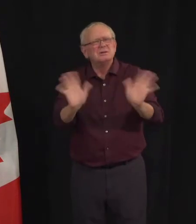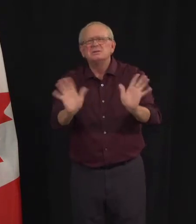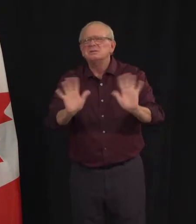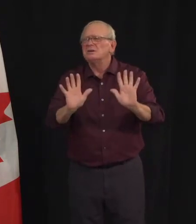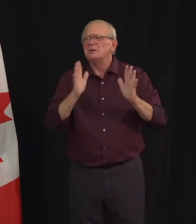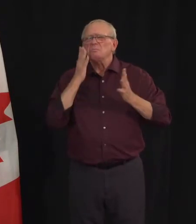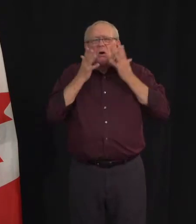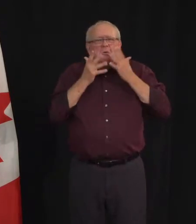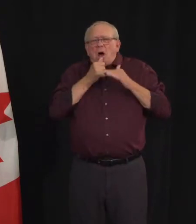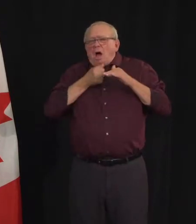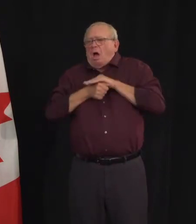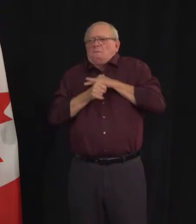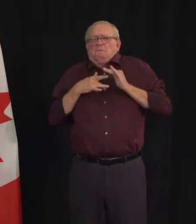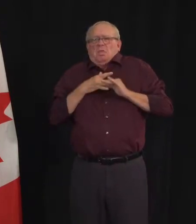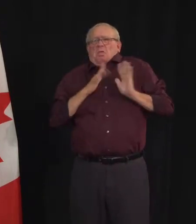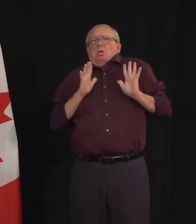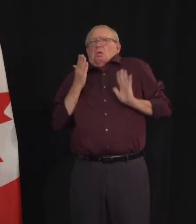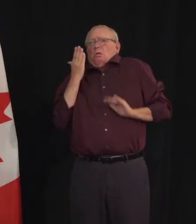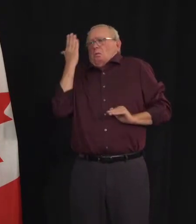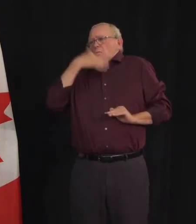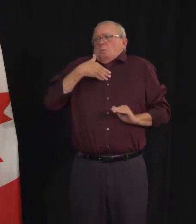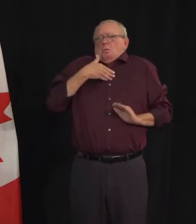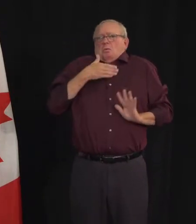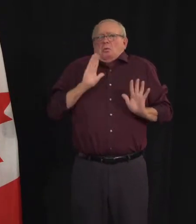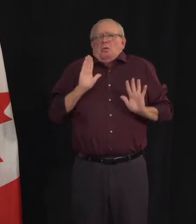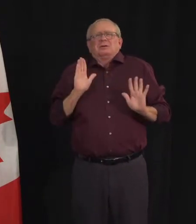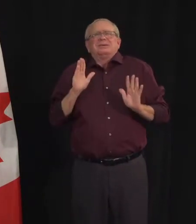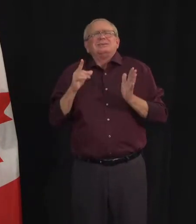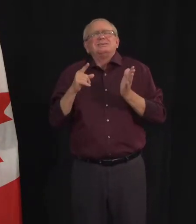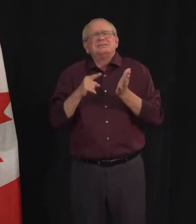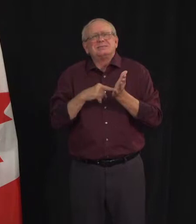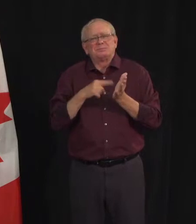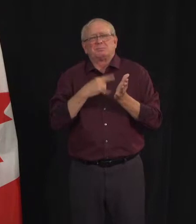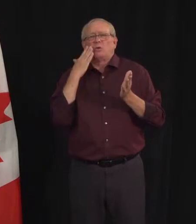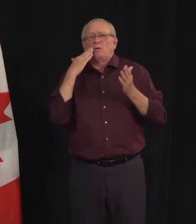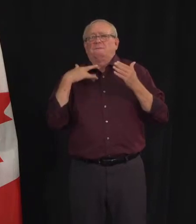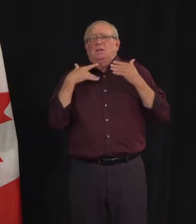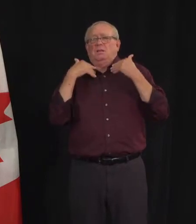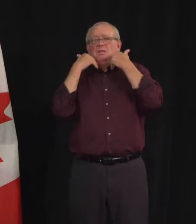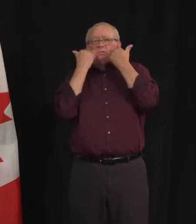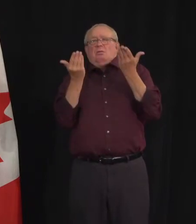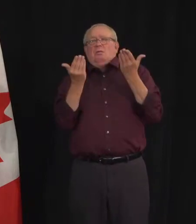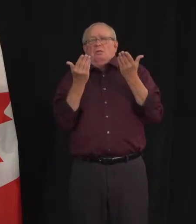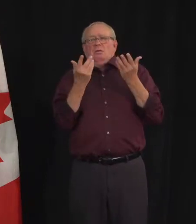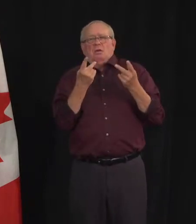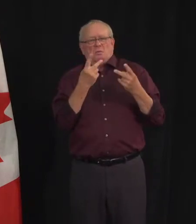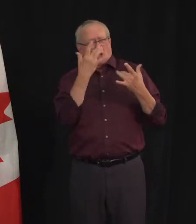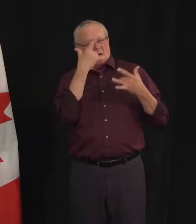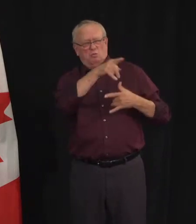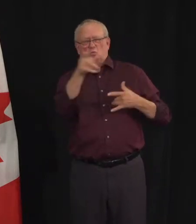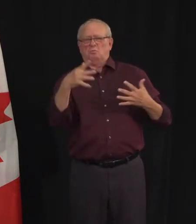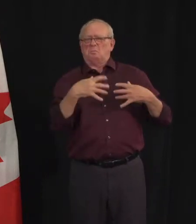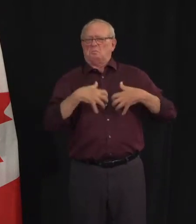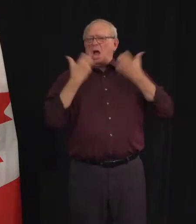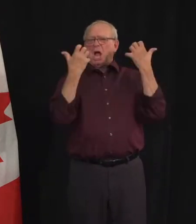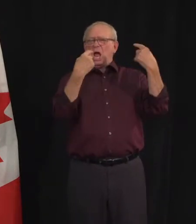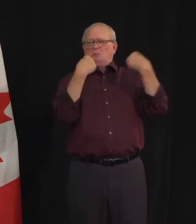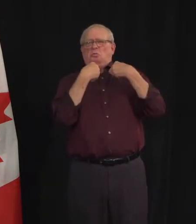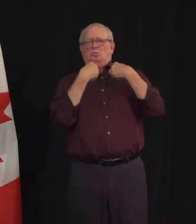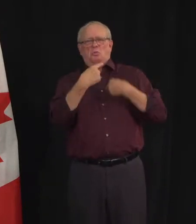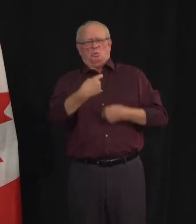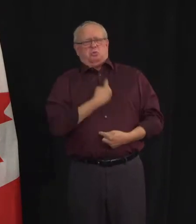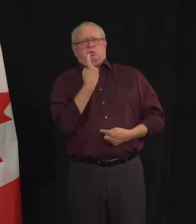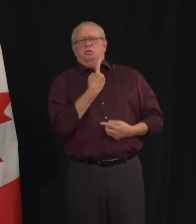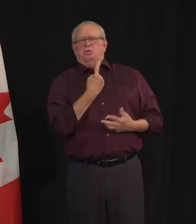ashamed of. It can be triggered by anger and judgment from others or by an individual's own beliefs about what